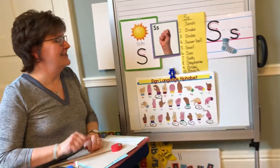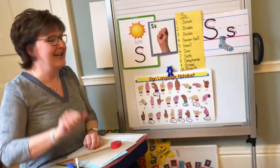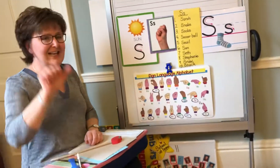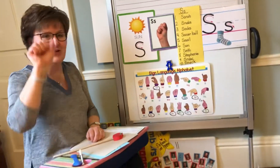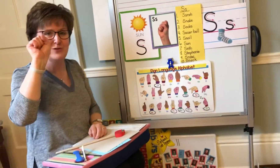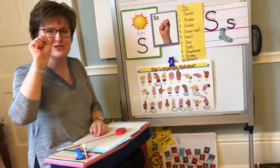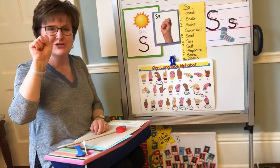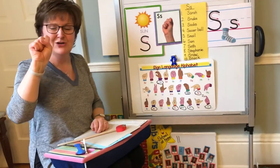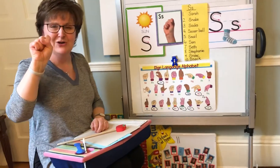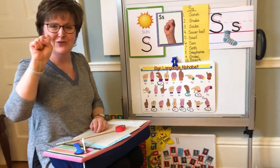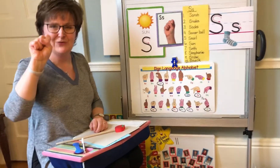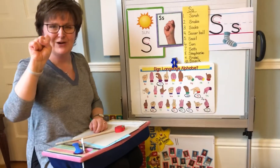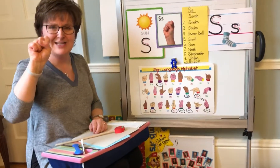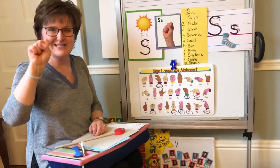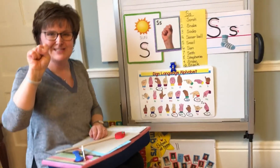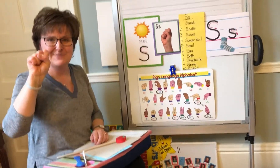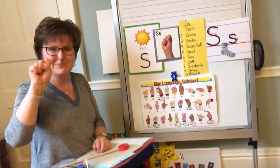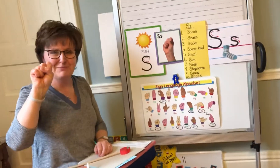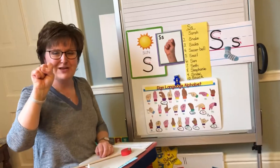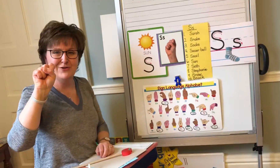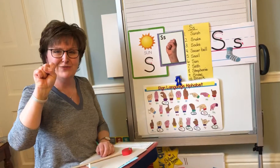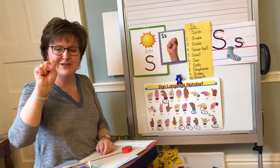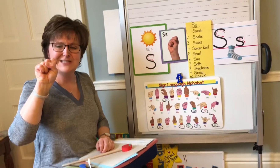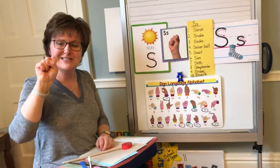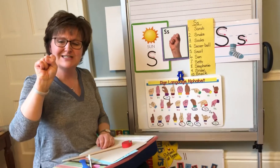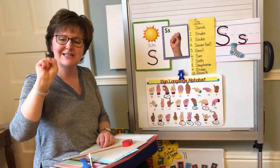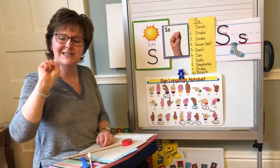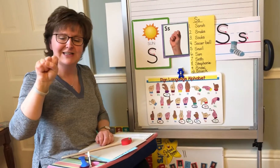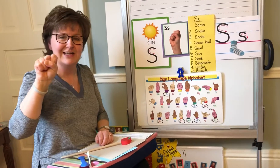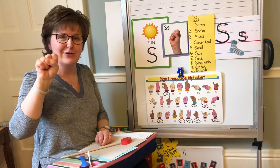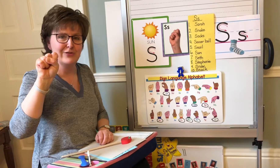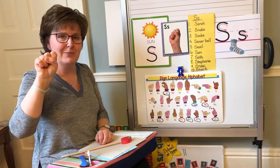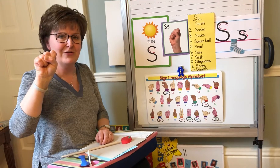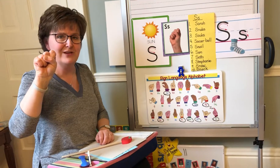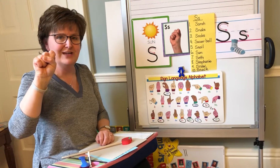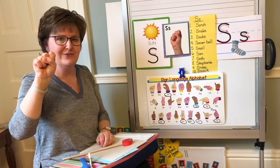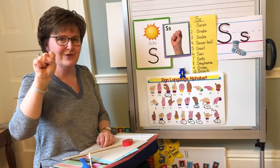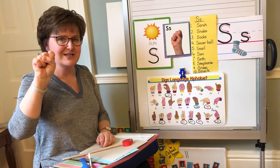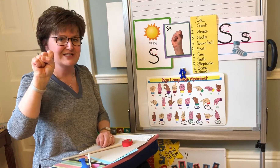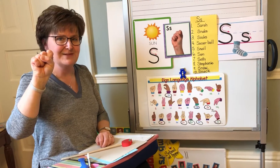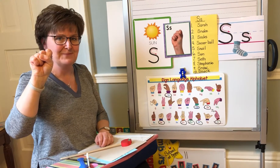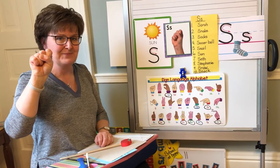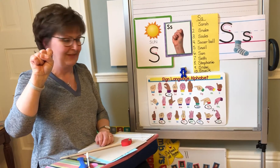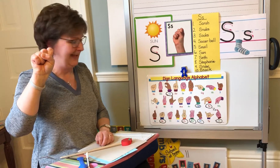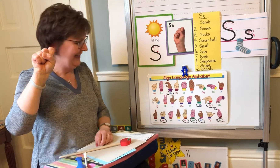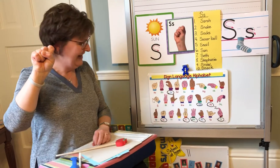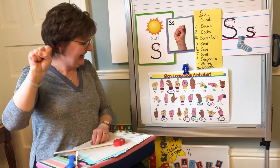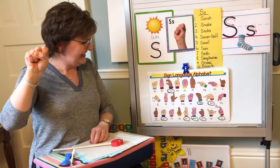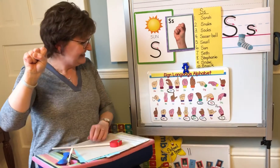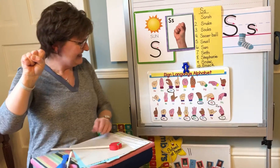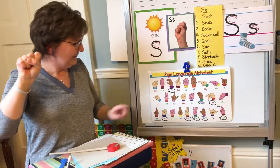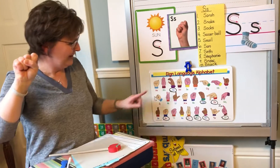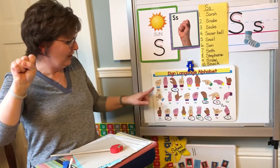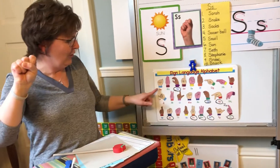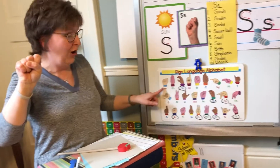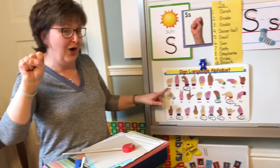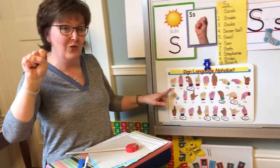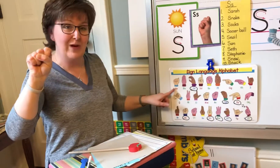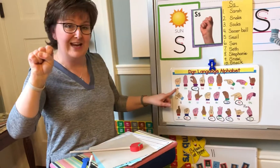sign language for S. Make your fist, lay your thumb on in front. Let's see if we can go all the way to